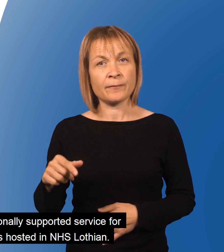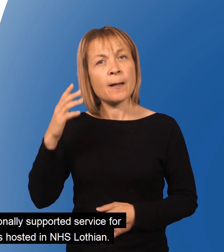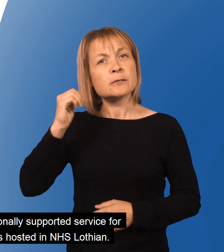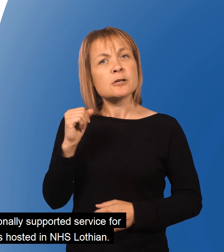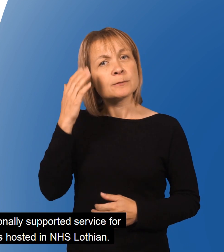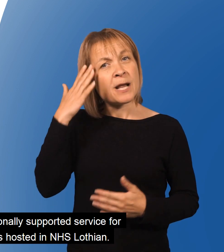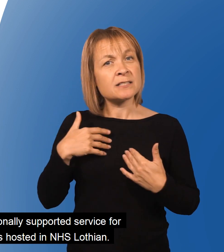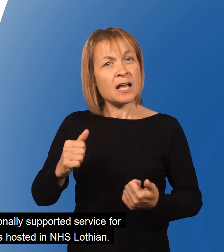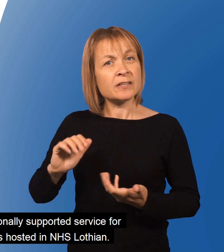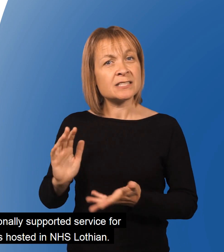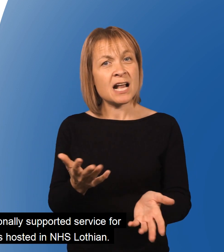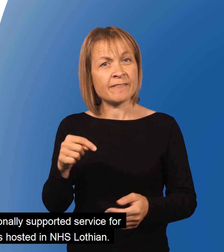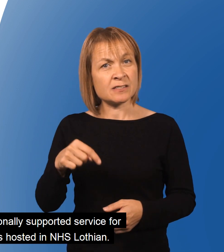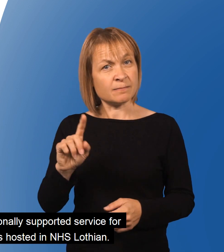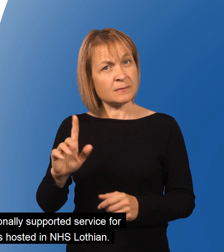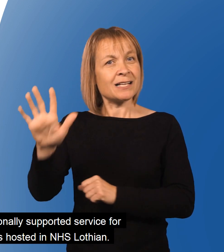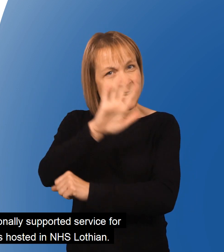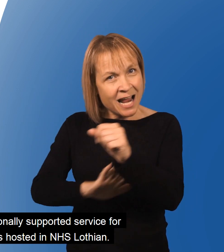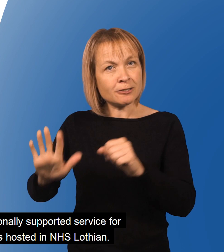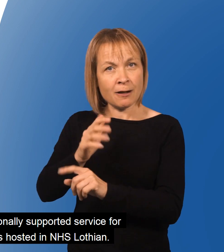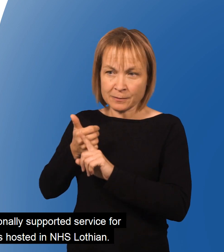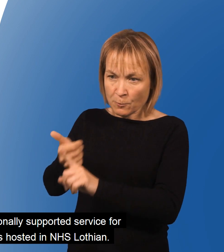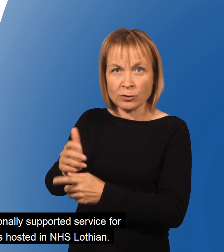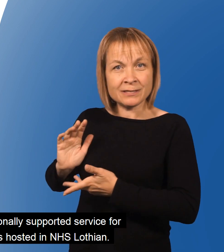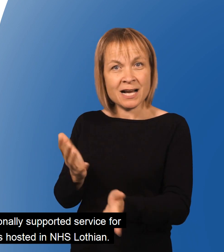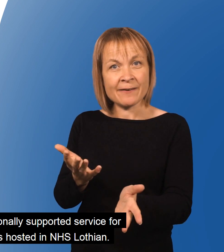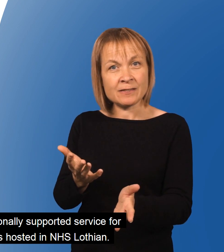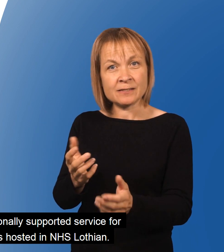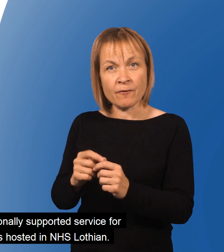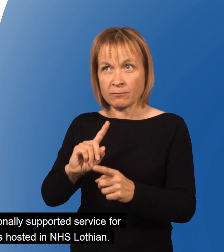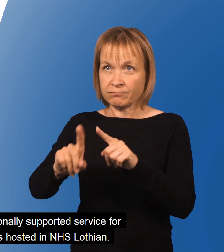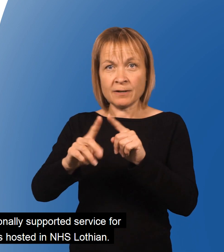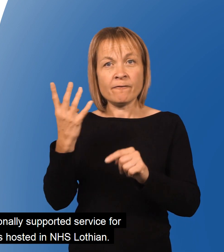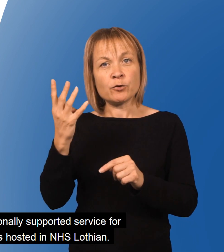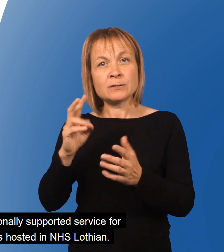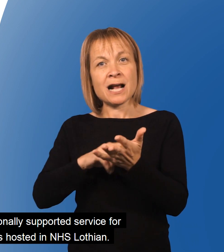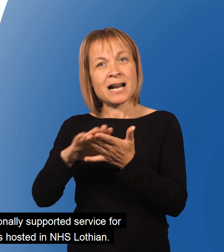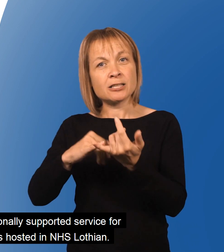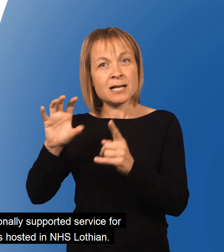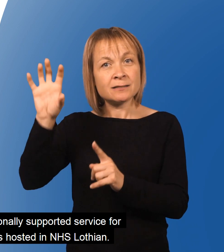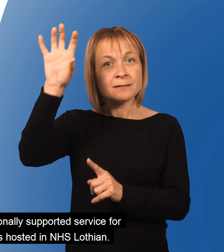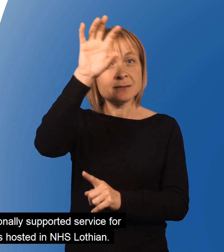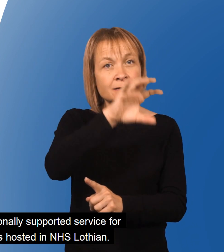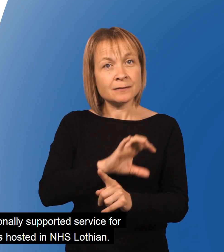This service is a nationally supported service for all 14 boards, which is hosted in NHS Lothian.